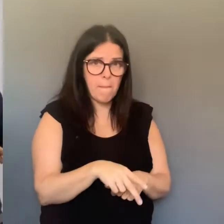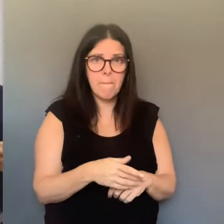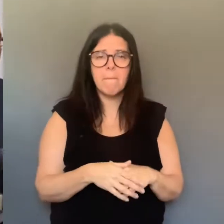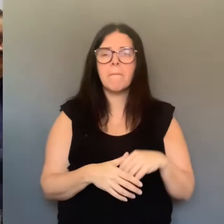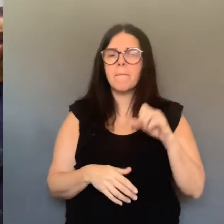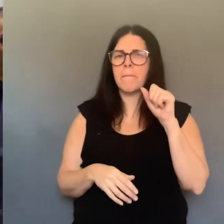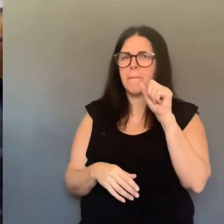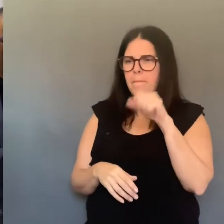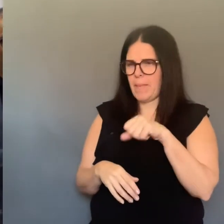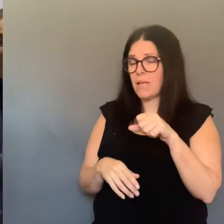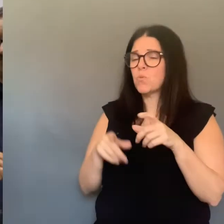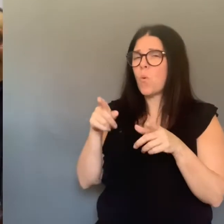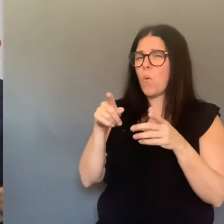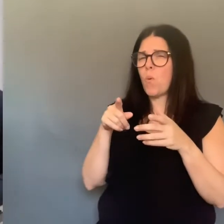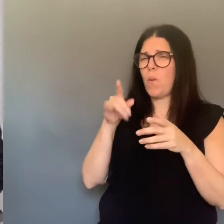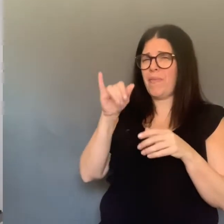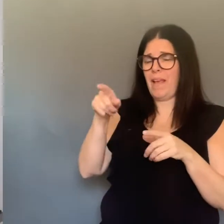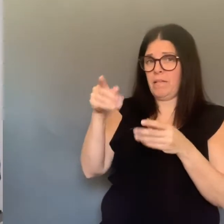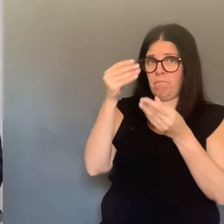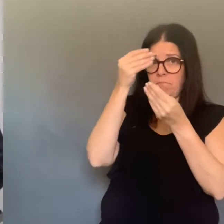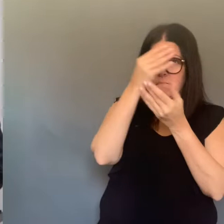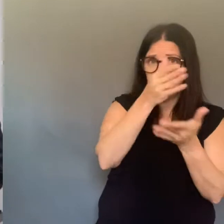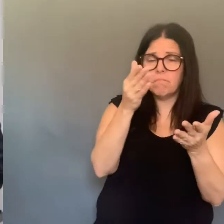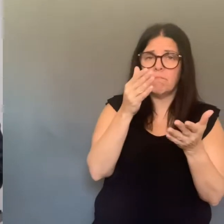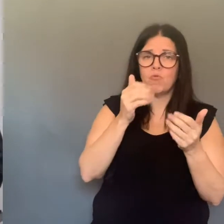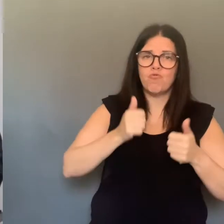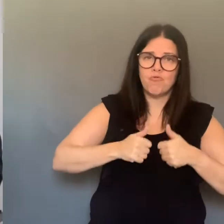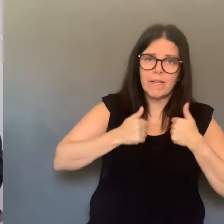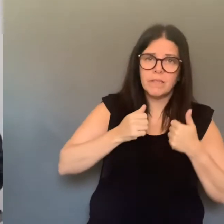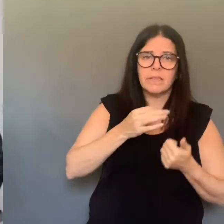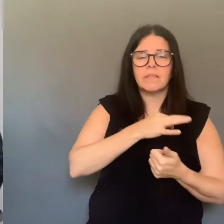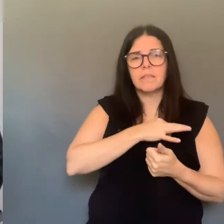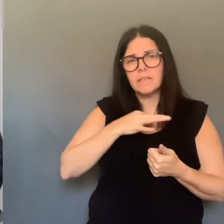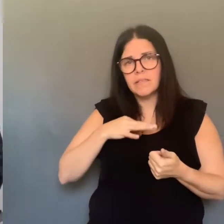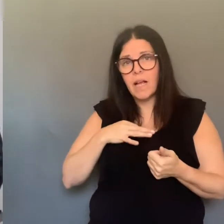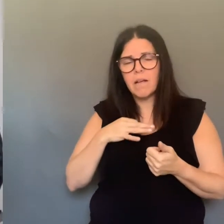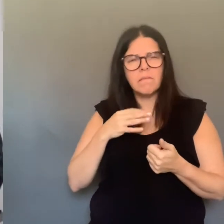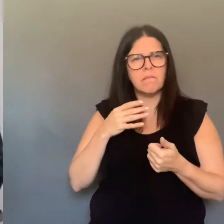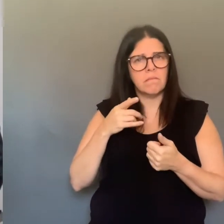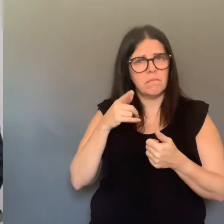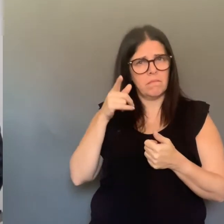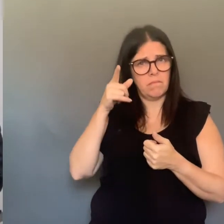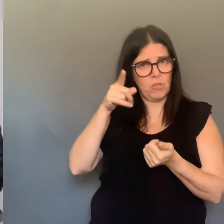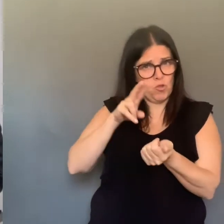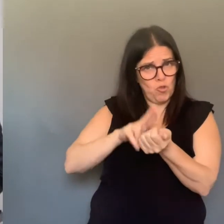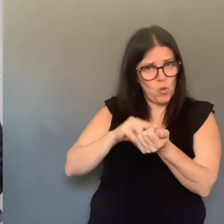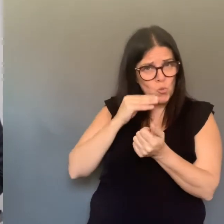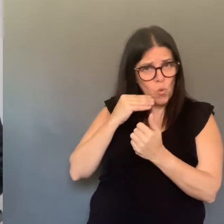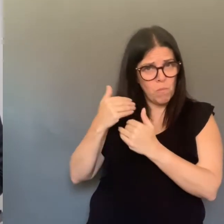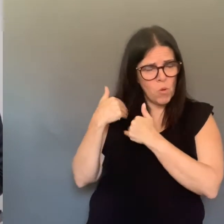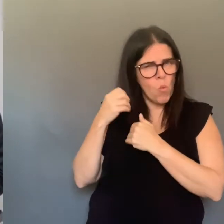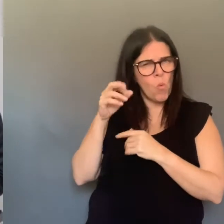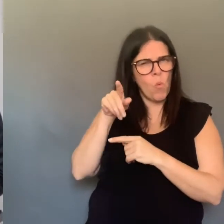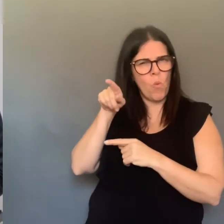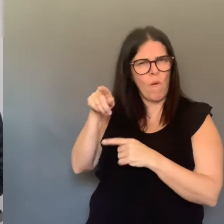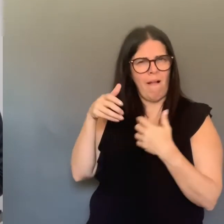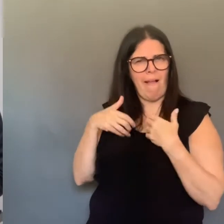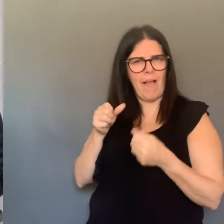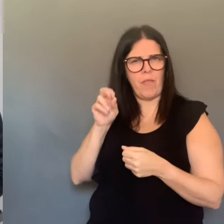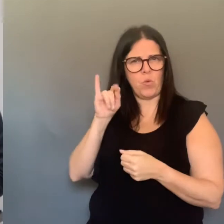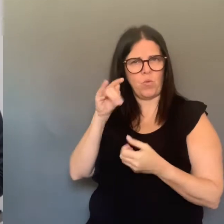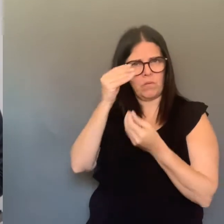notification to residents and staff, that's something that's done by the homes themselves, or is that something that's done by the health